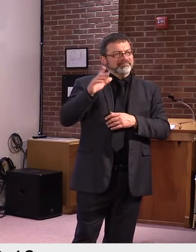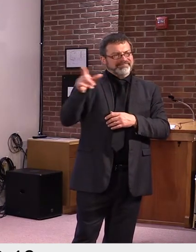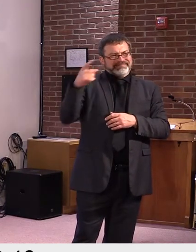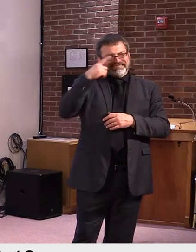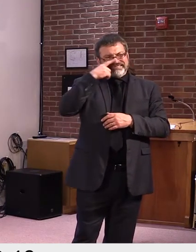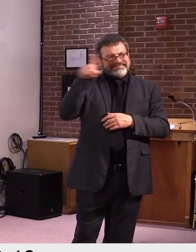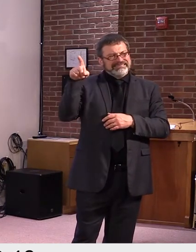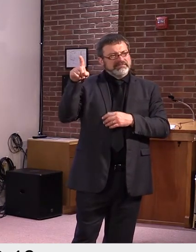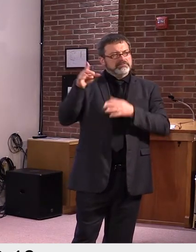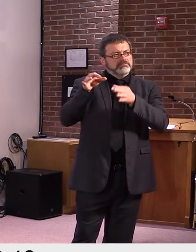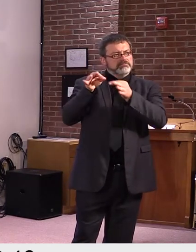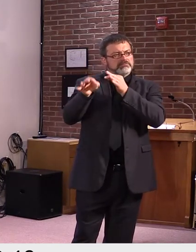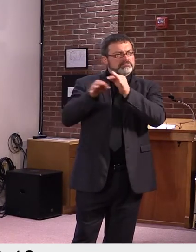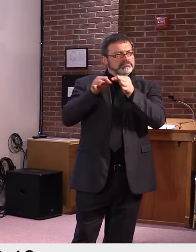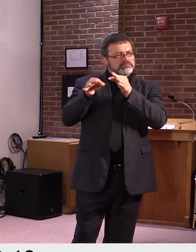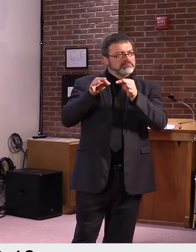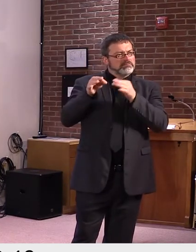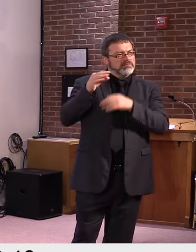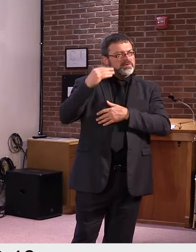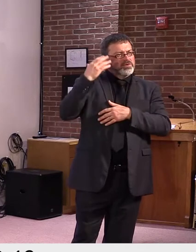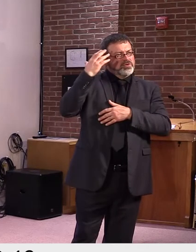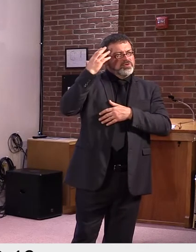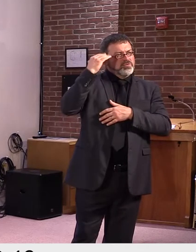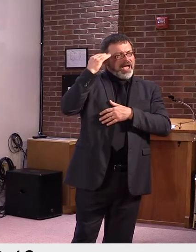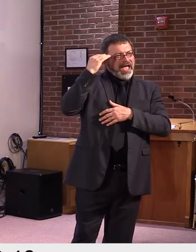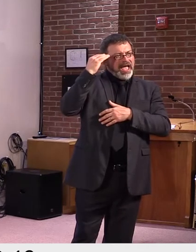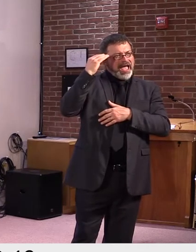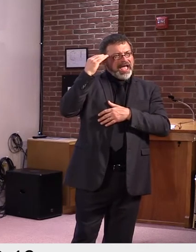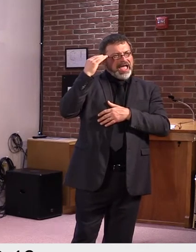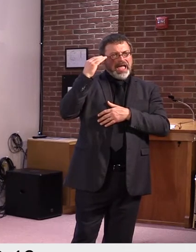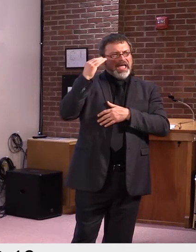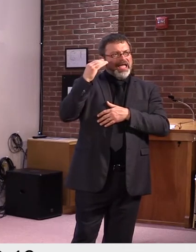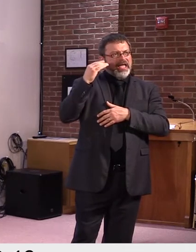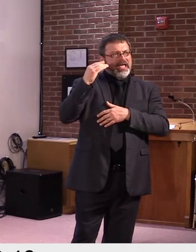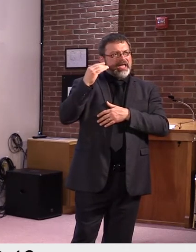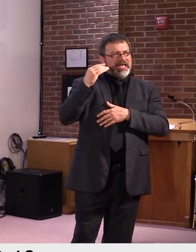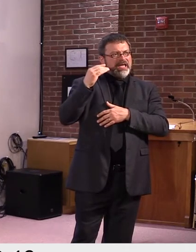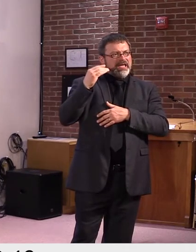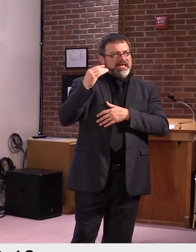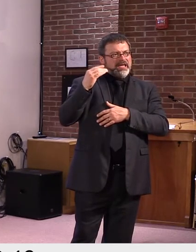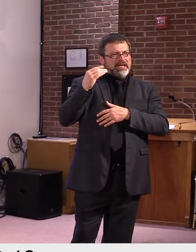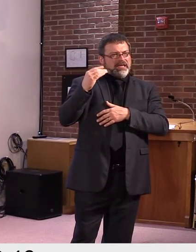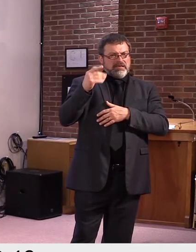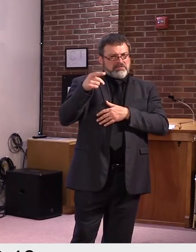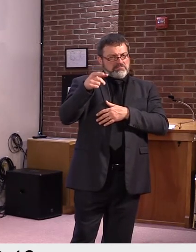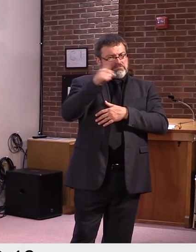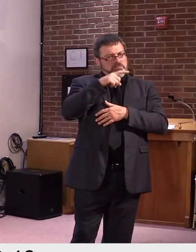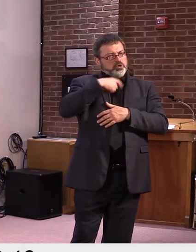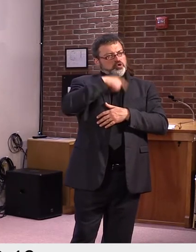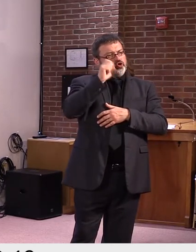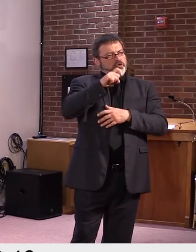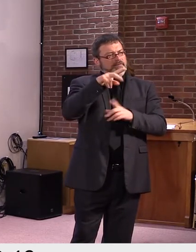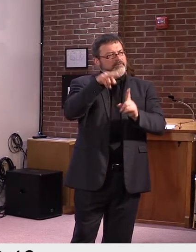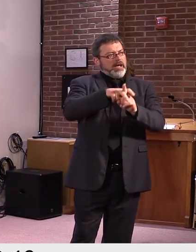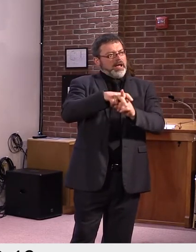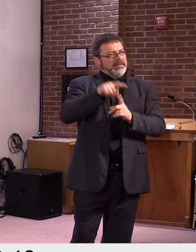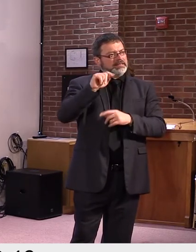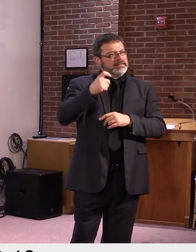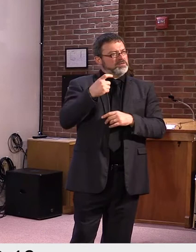consequences that the kingdom might lose representation in the state legislature if it's undercounted? that definitely would be one